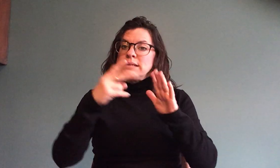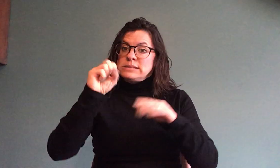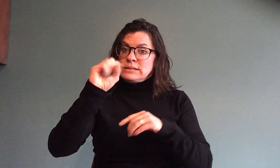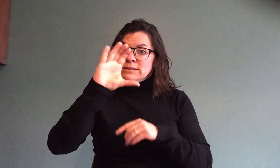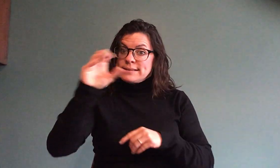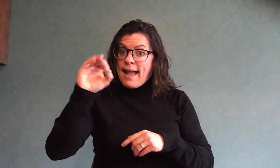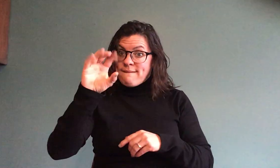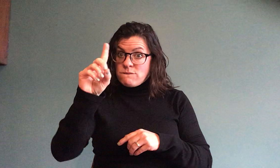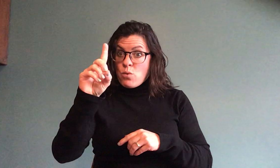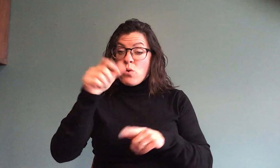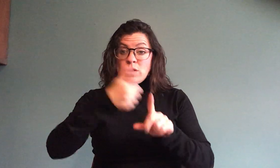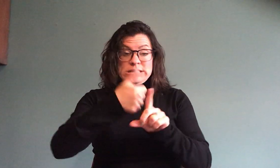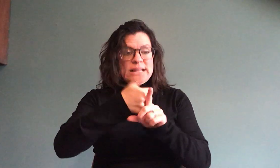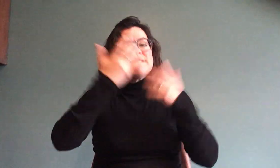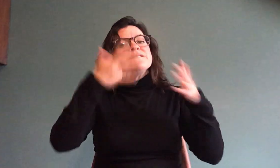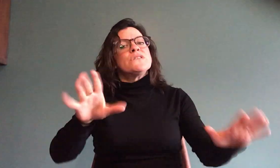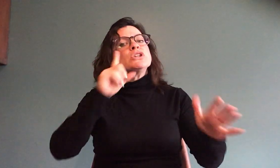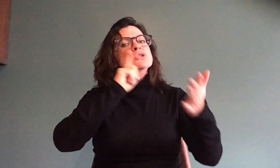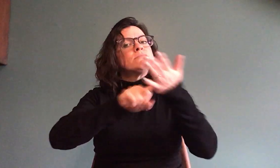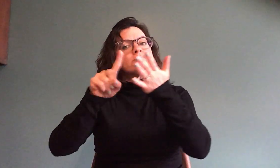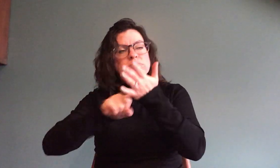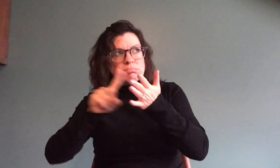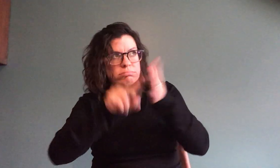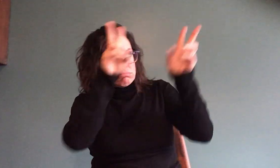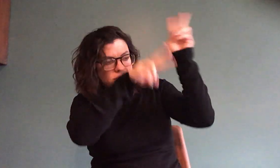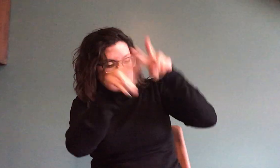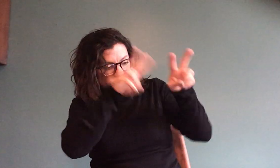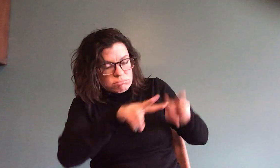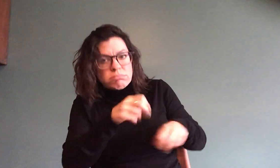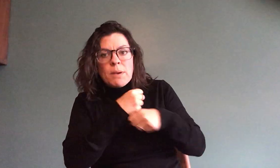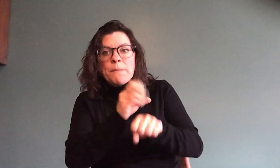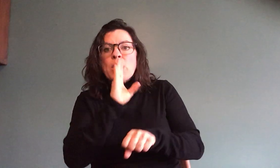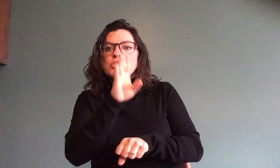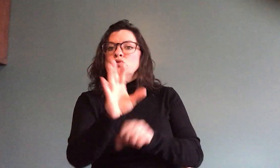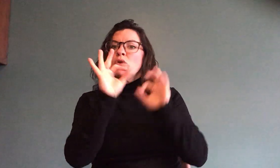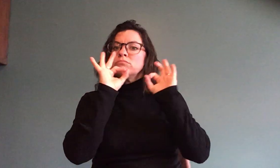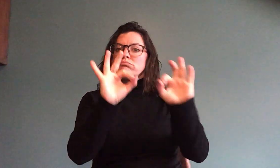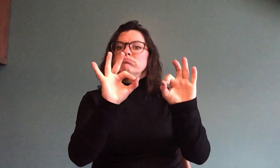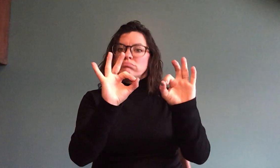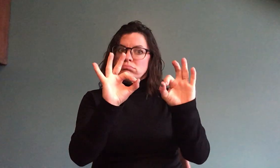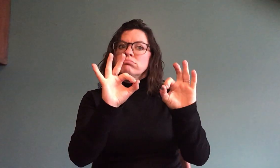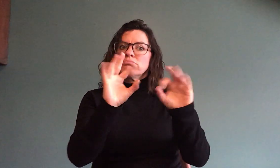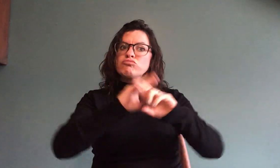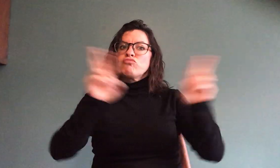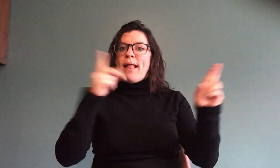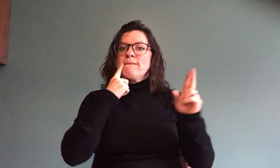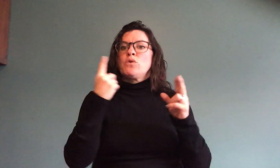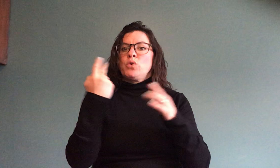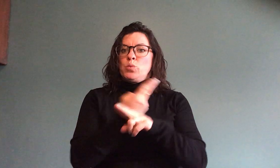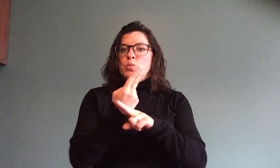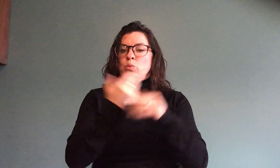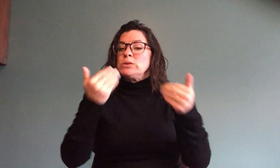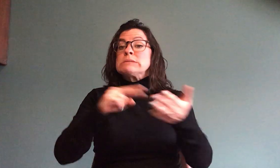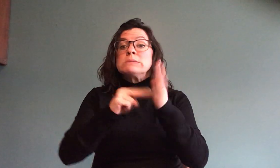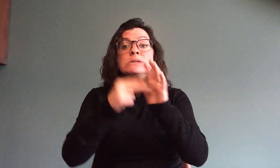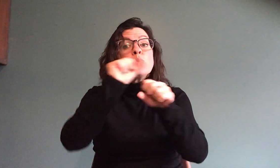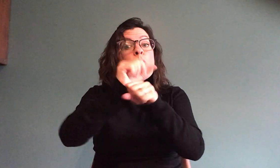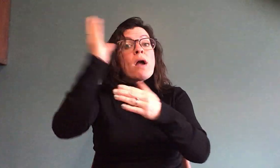be used. You can go on that scaffold now and you work with it. Okay, then the one in the middle's got a caution. What's the caution